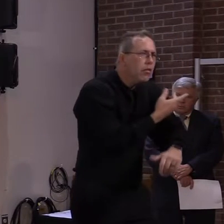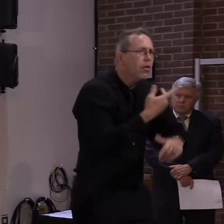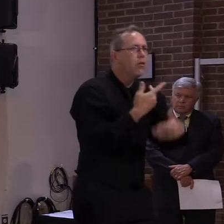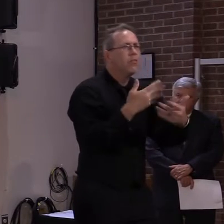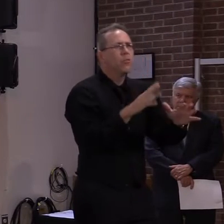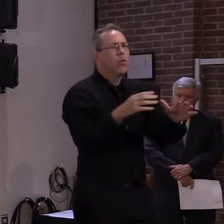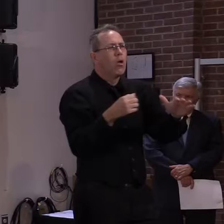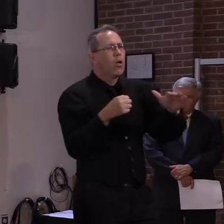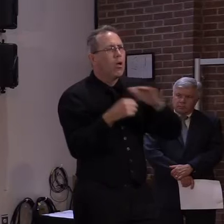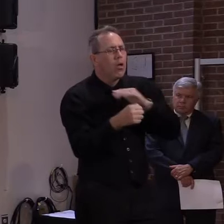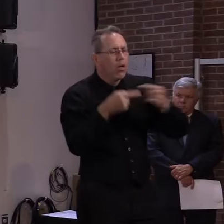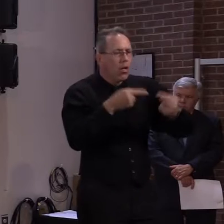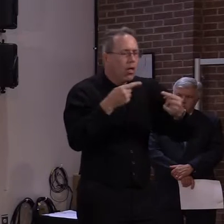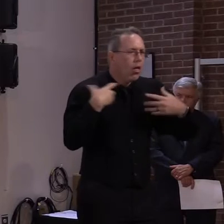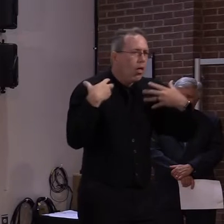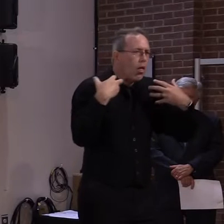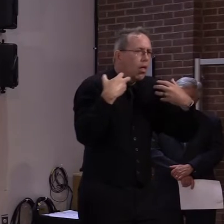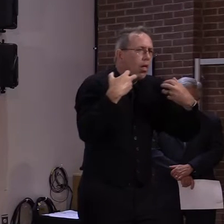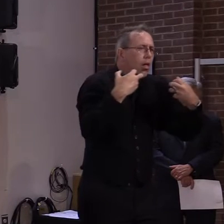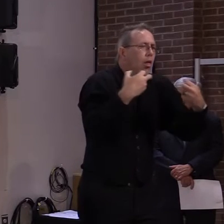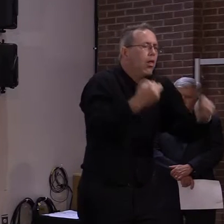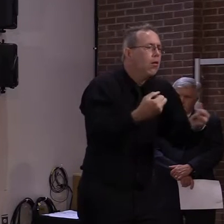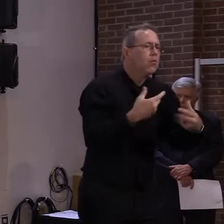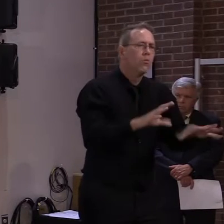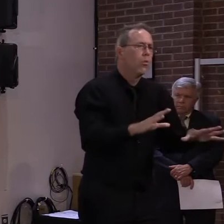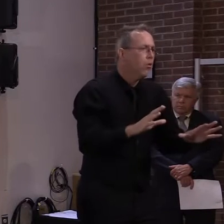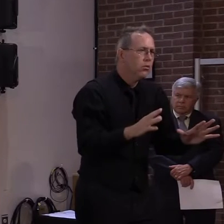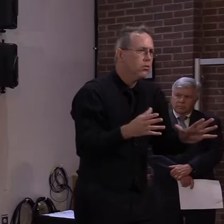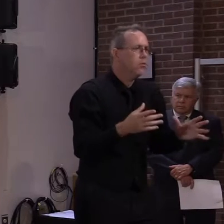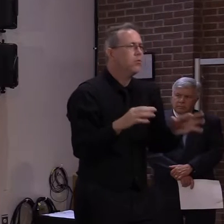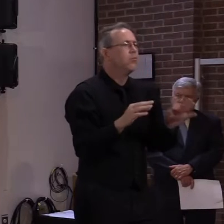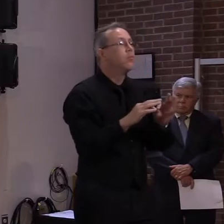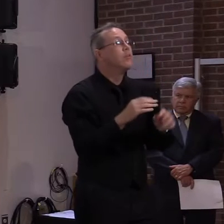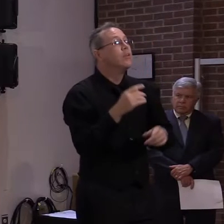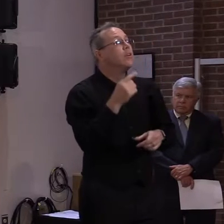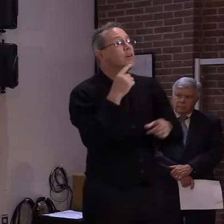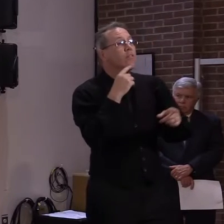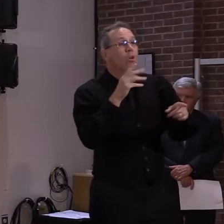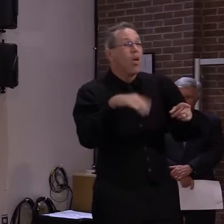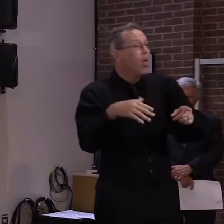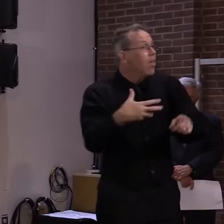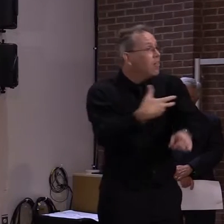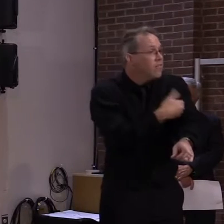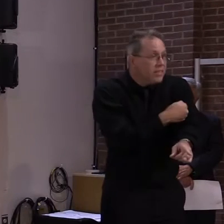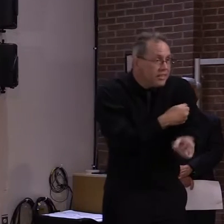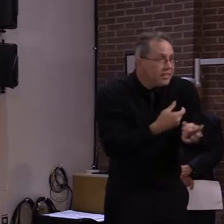vaccine, you should be putting on a mask when you're inside for all these reasons.